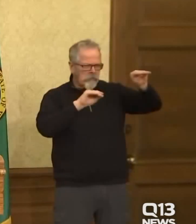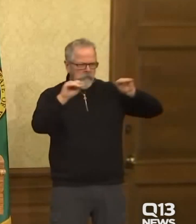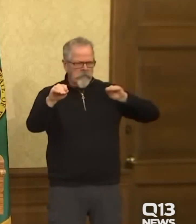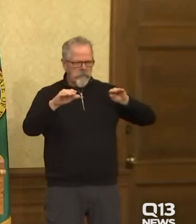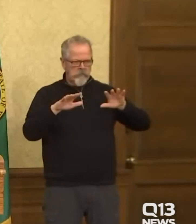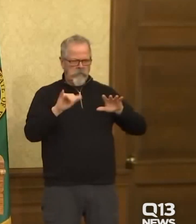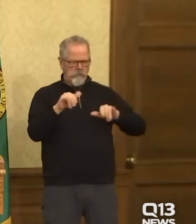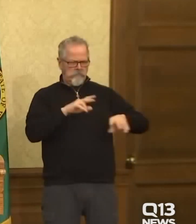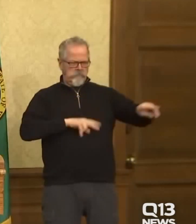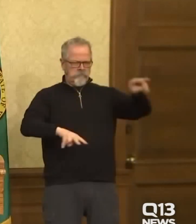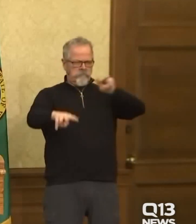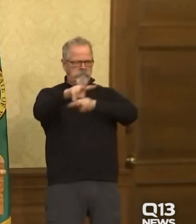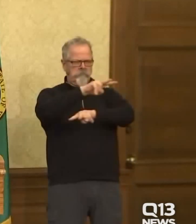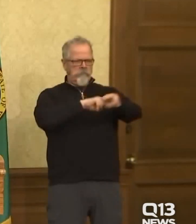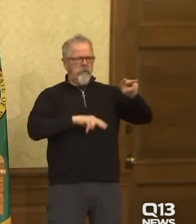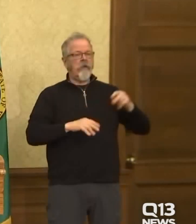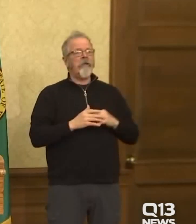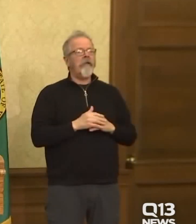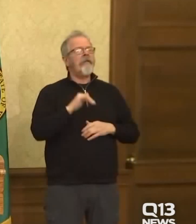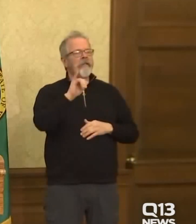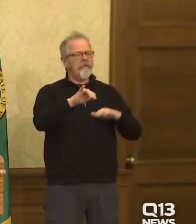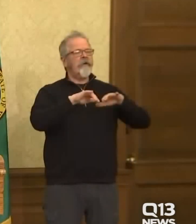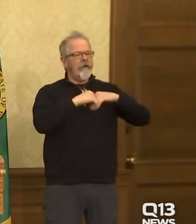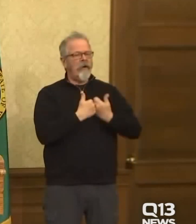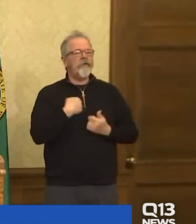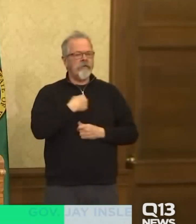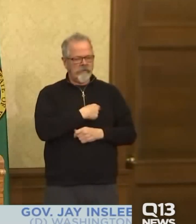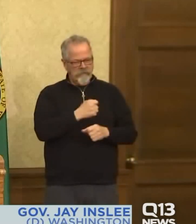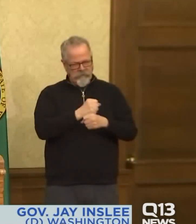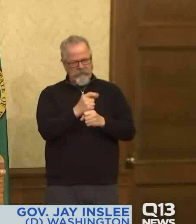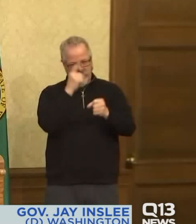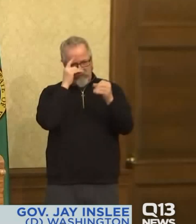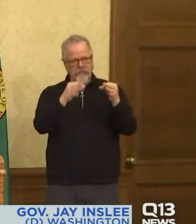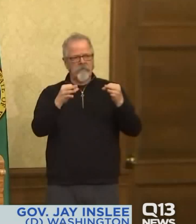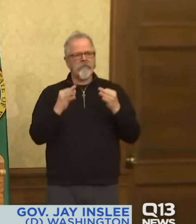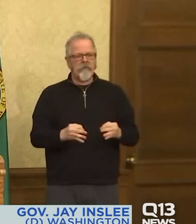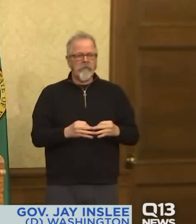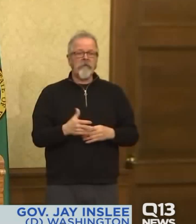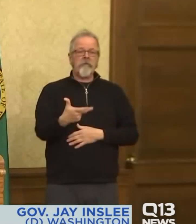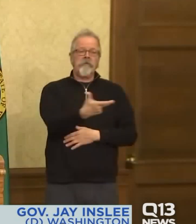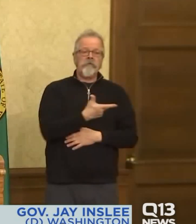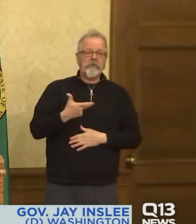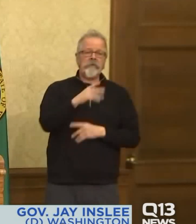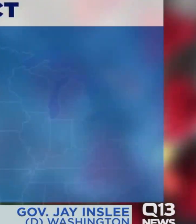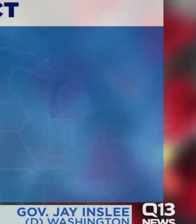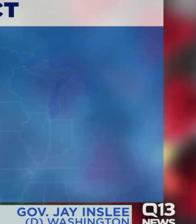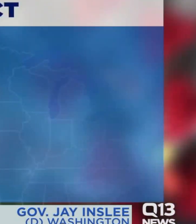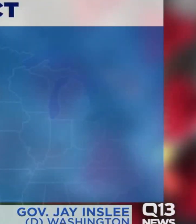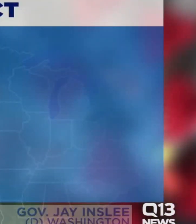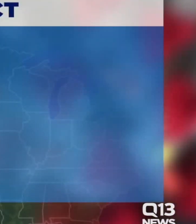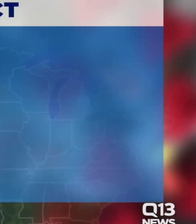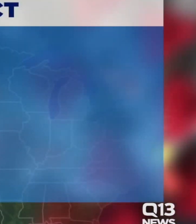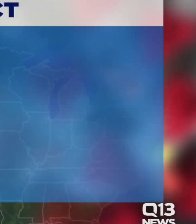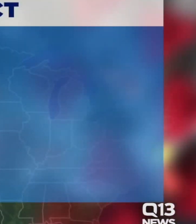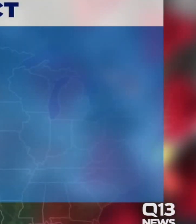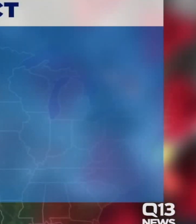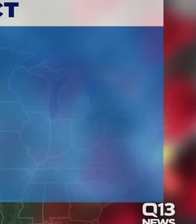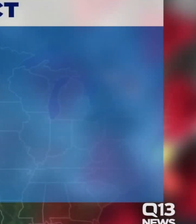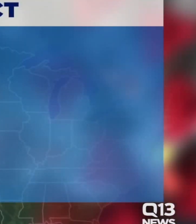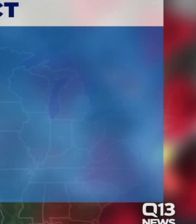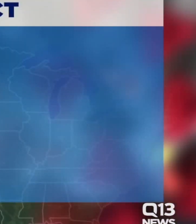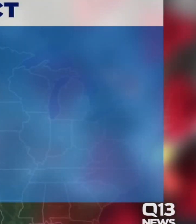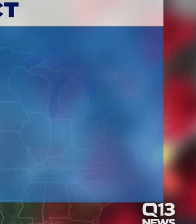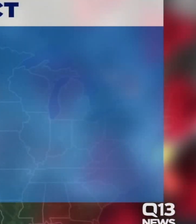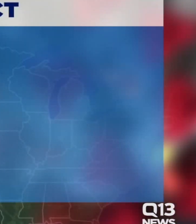timelines to offer you in this regard. Obviously, our order is good at the moment through May 4th. He also created a West